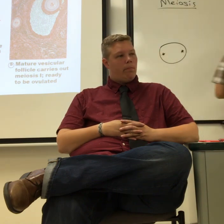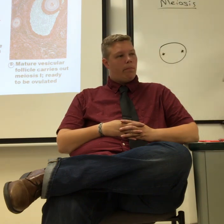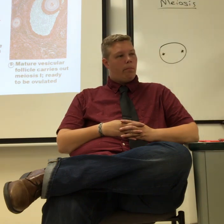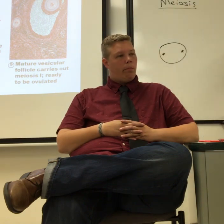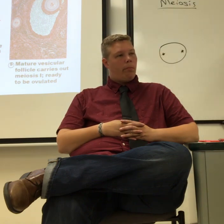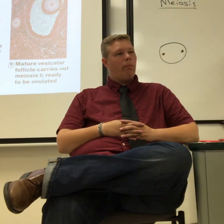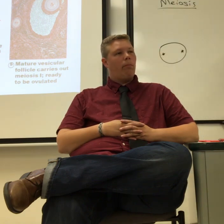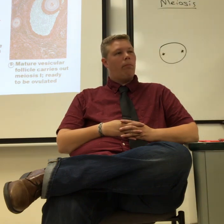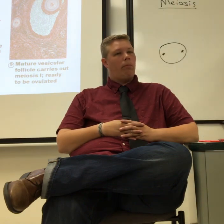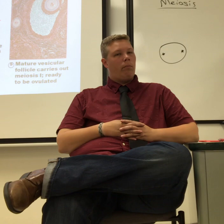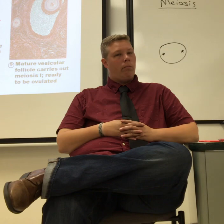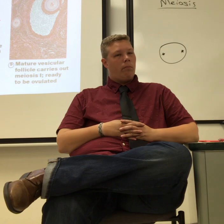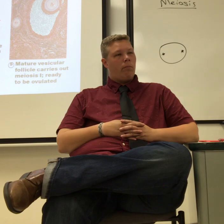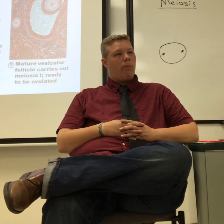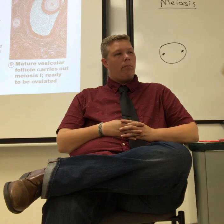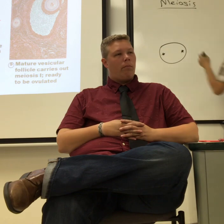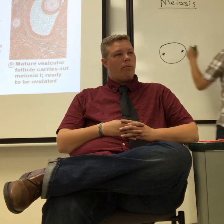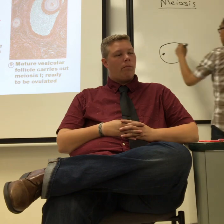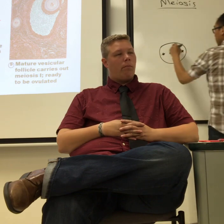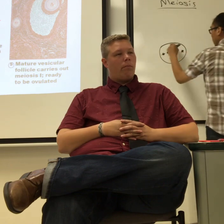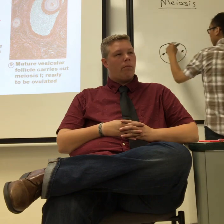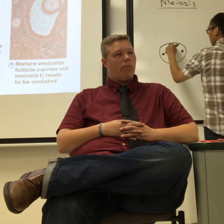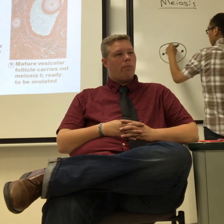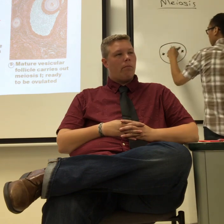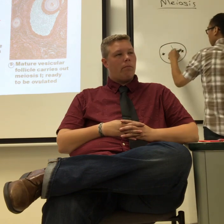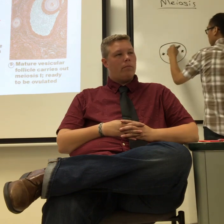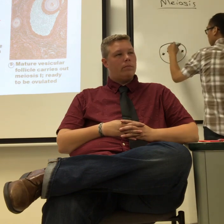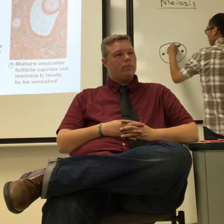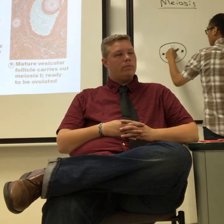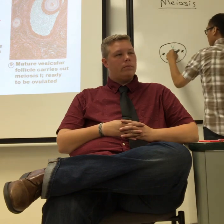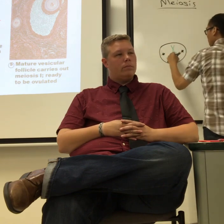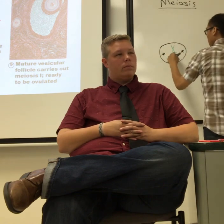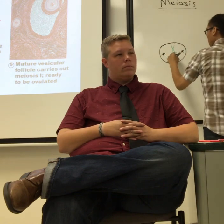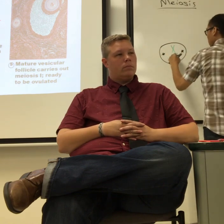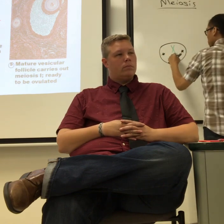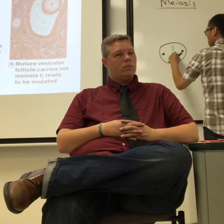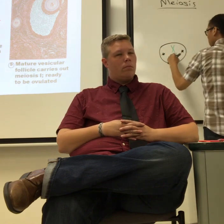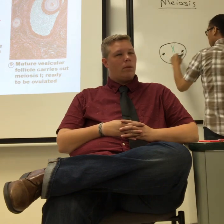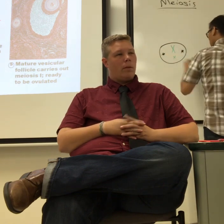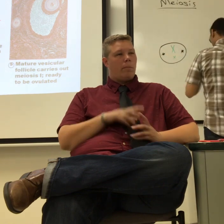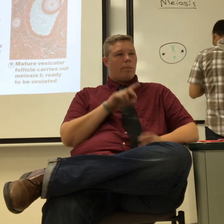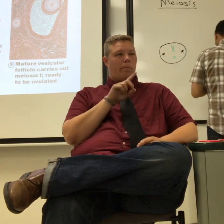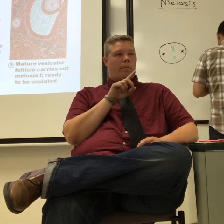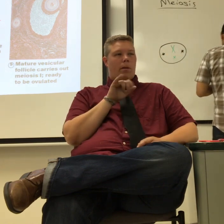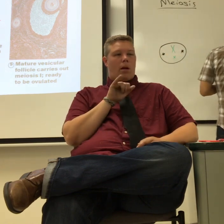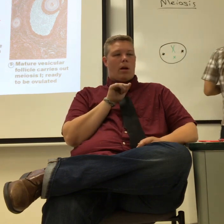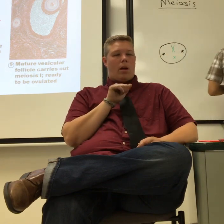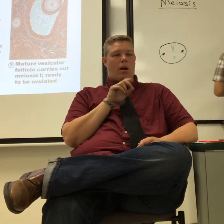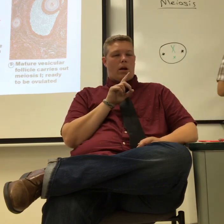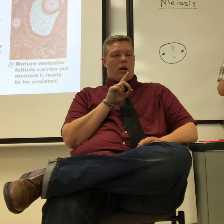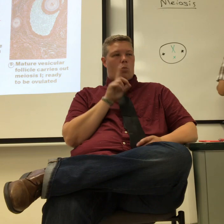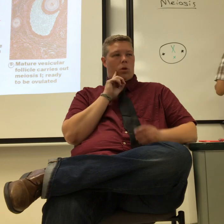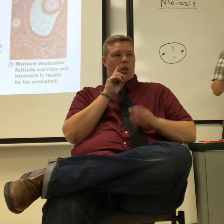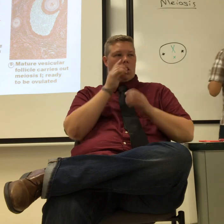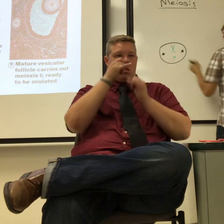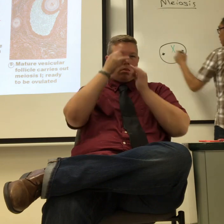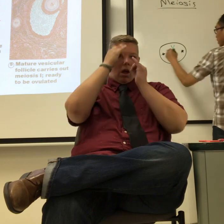With the green chromosomes, the dyads line up in the middle. One long, one short. So you're kind of like